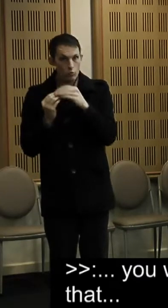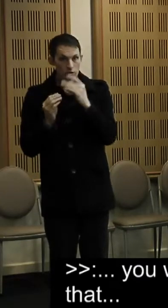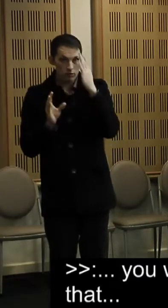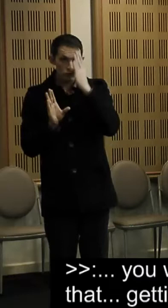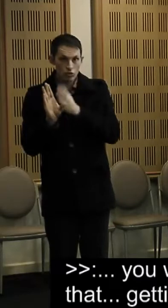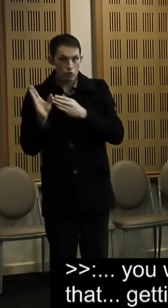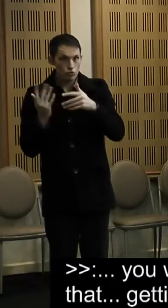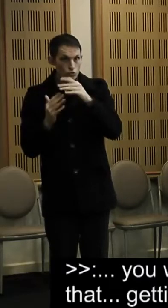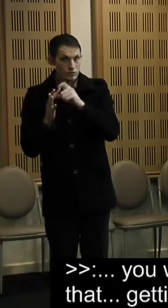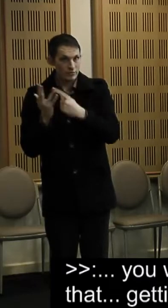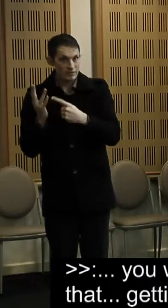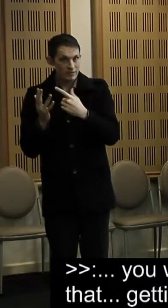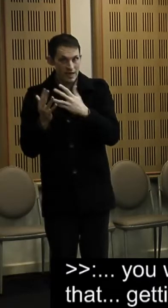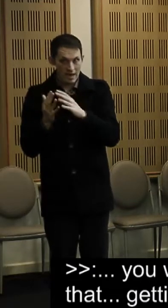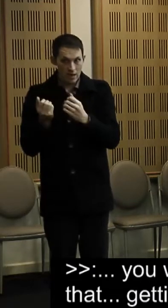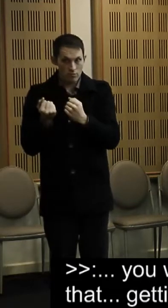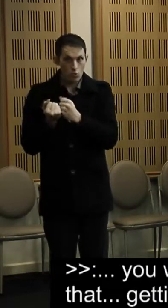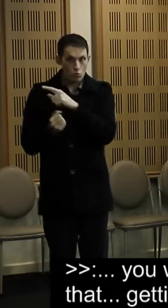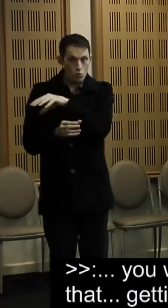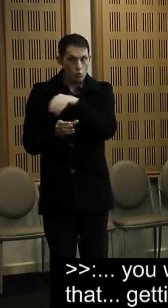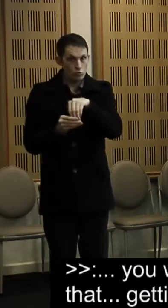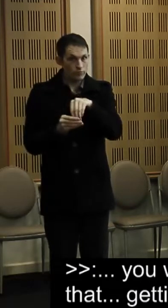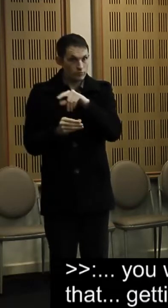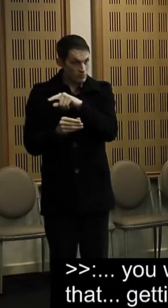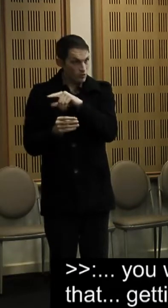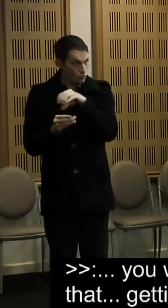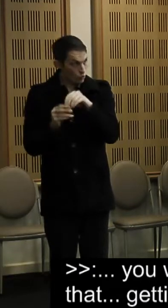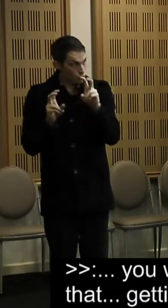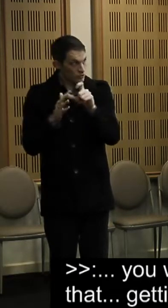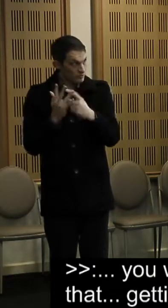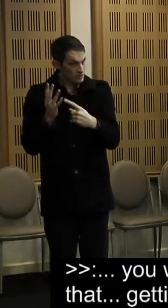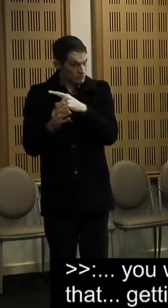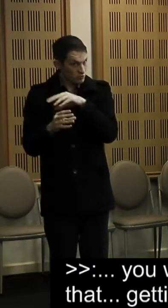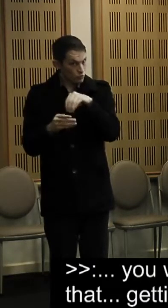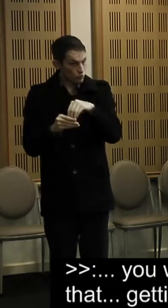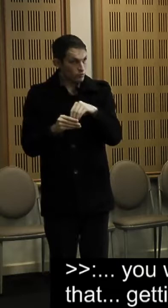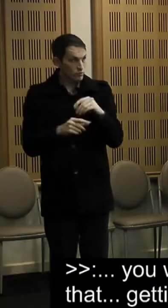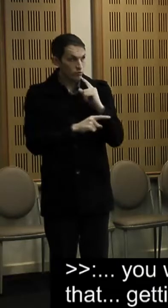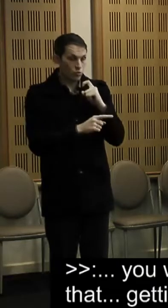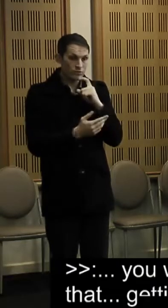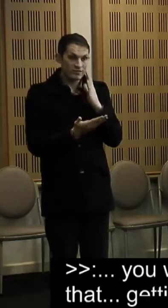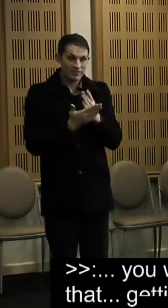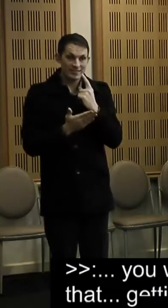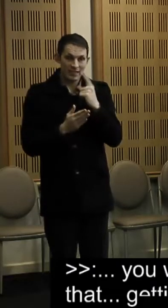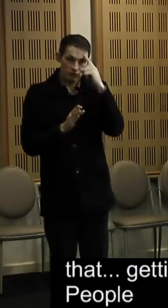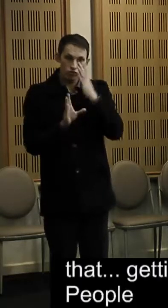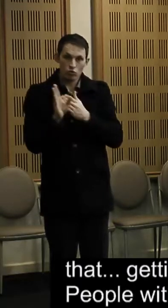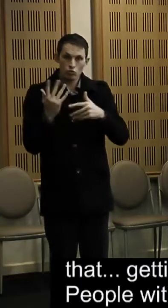and need support to do those things. Is that something that's on your radar? Well, we would certainly say people with a psychosocial disability